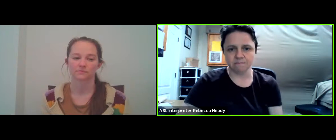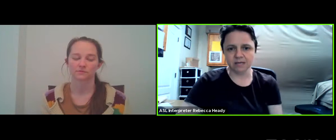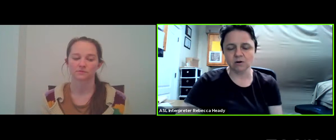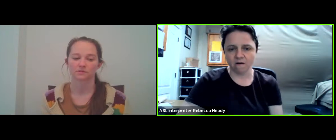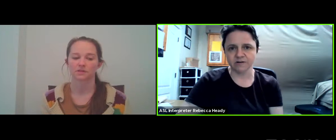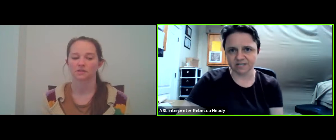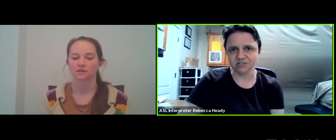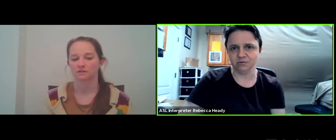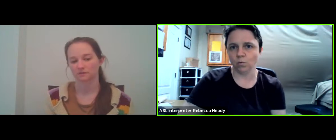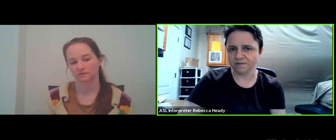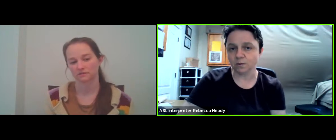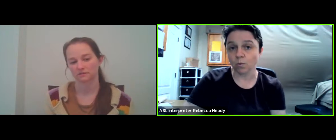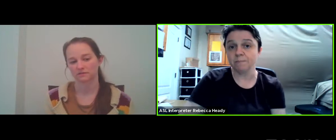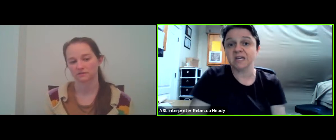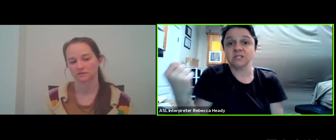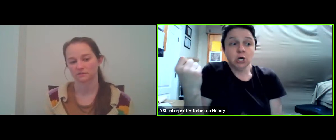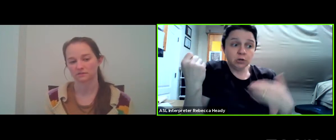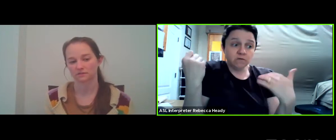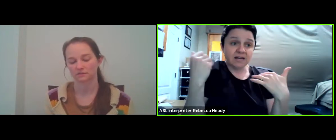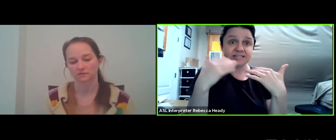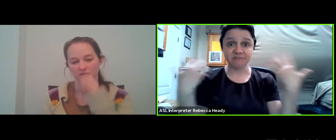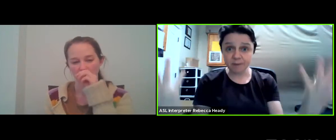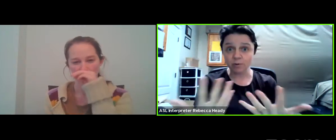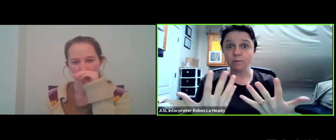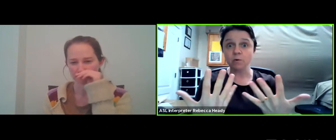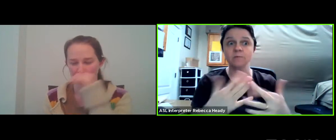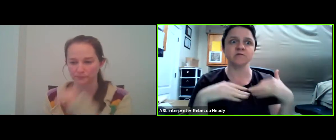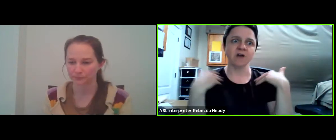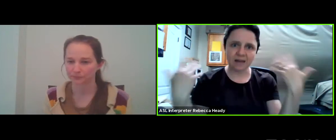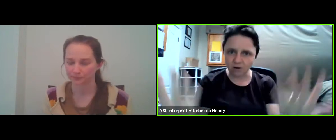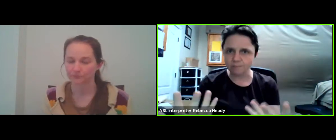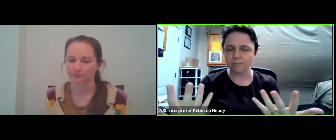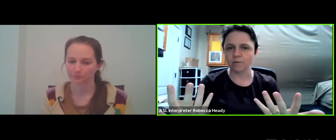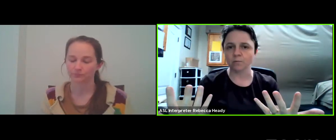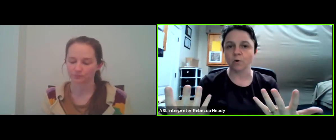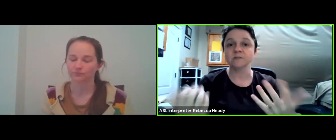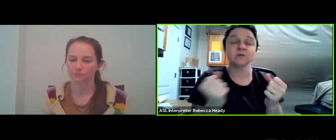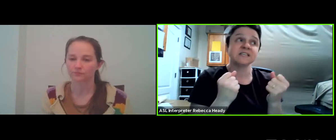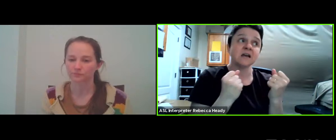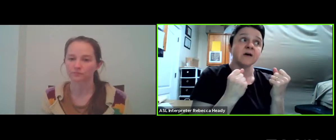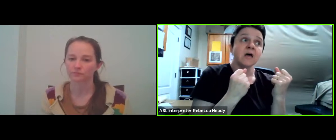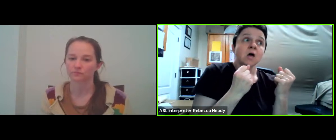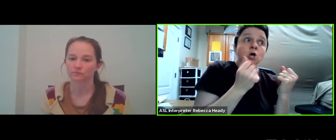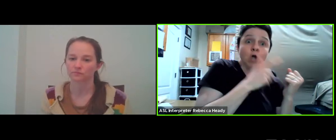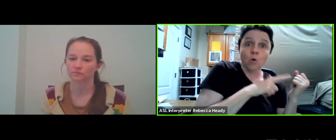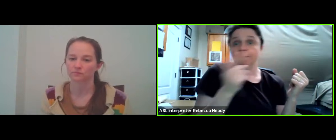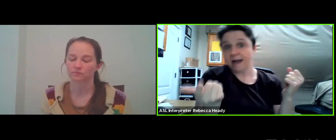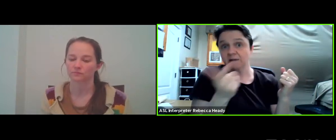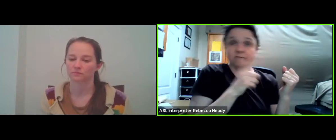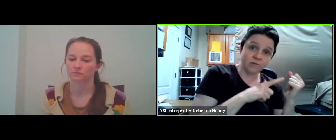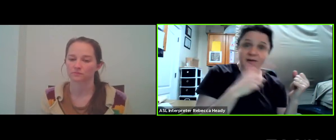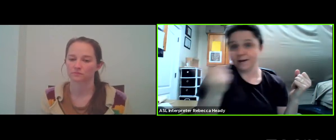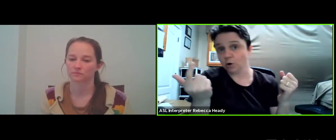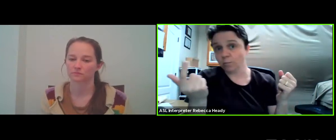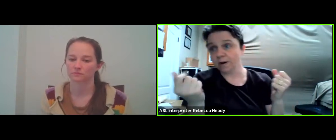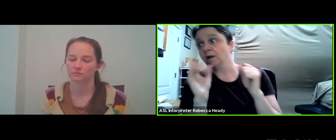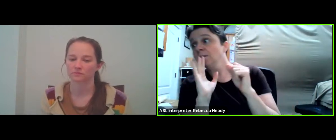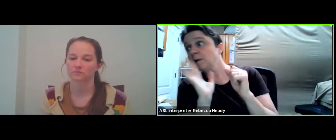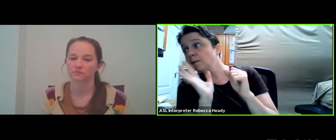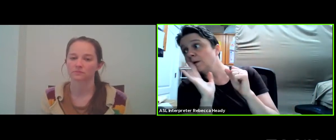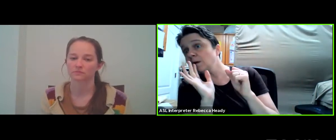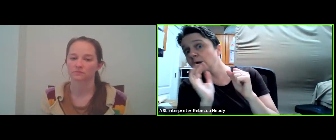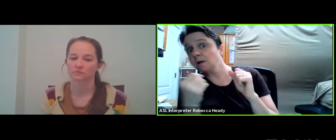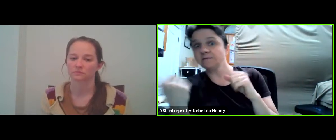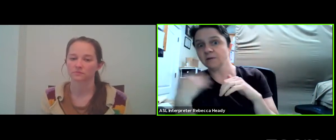same time in a conversation with someone, because you've got deaf people in the room and you've got hearing people in the room. So instead of going back and forth and